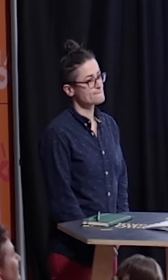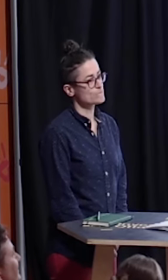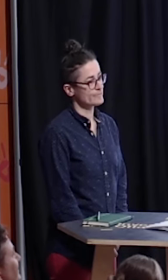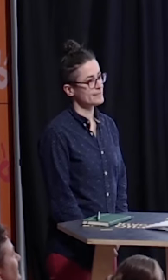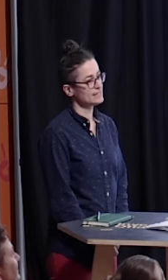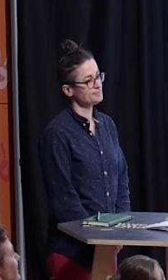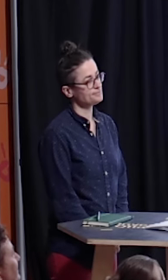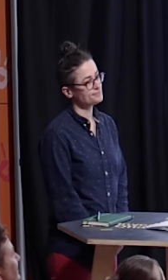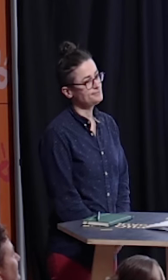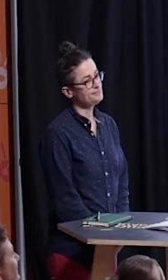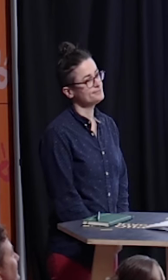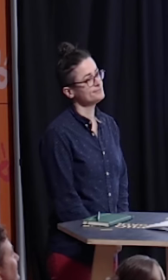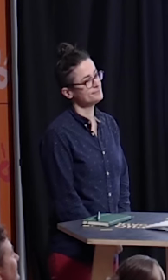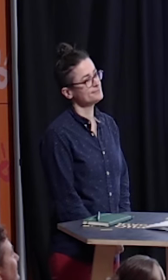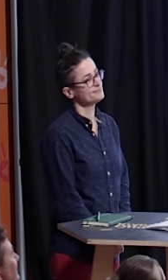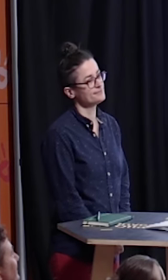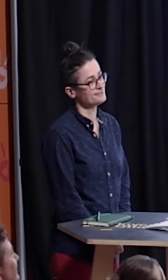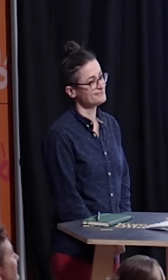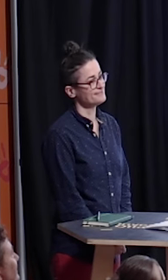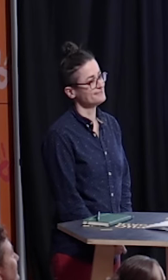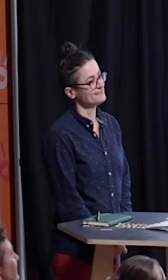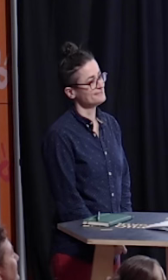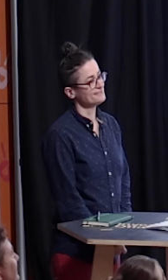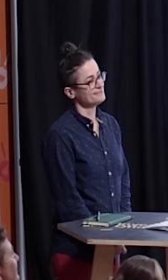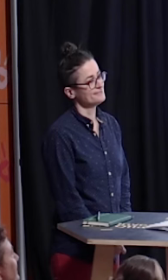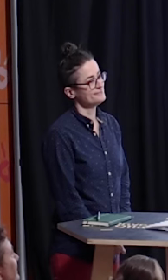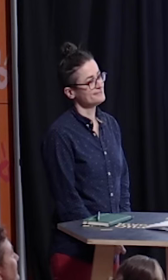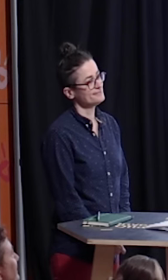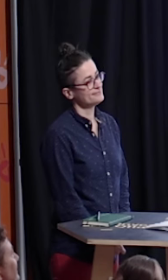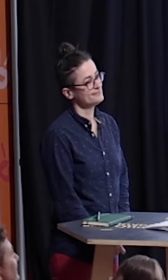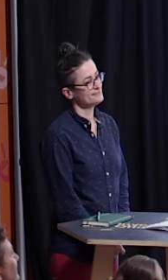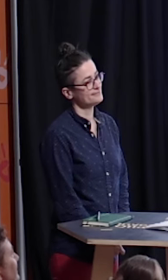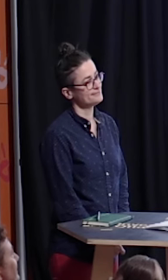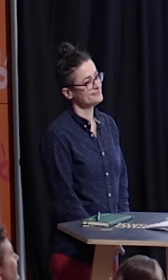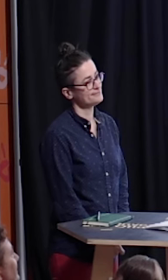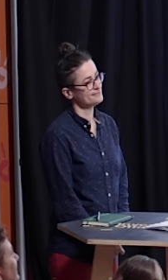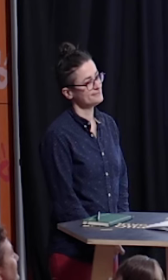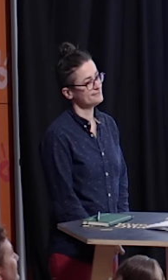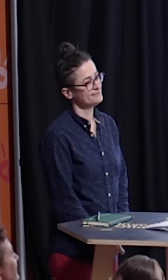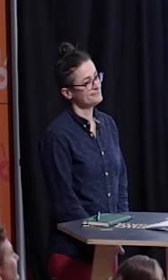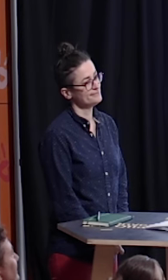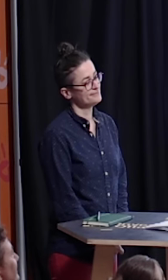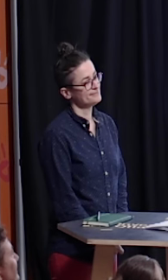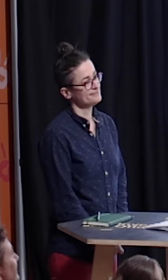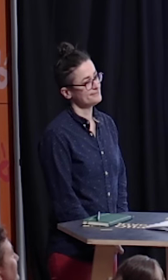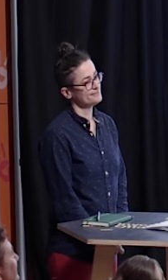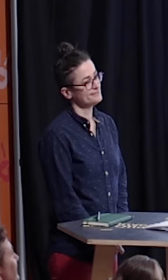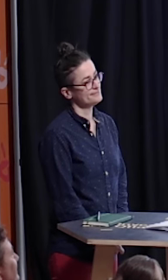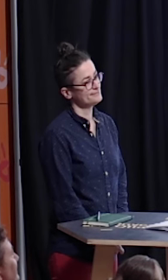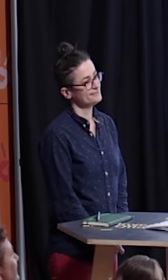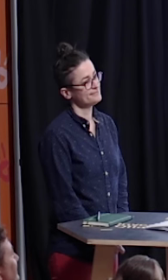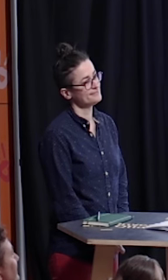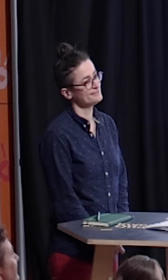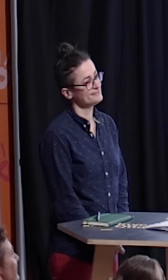lip read, that somehow lip reading was visual and accessible. And so she was explaining that, and I'll let her